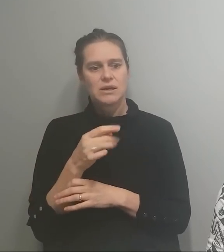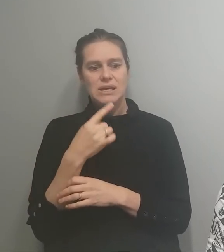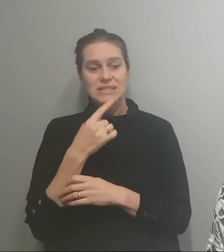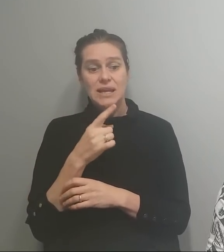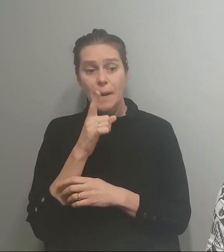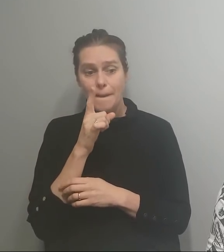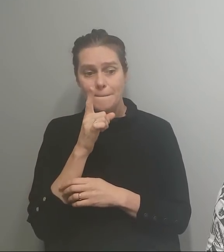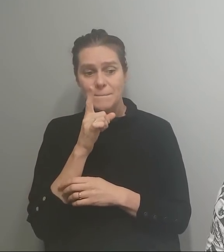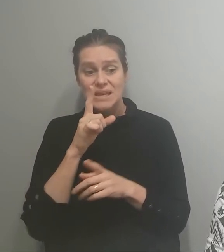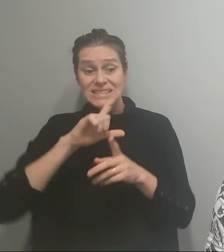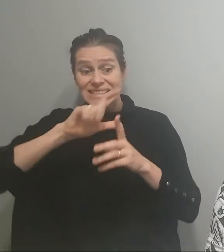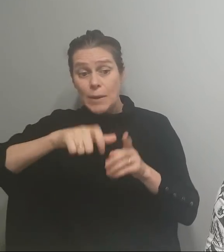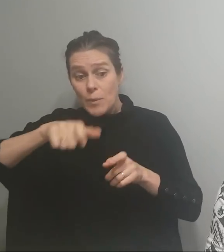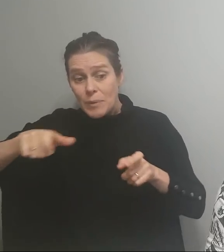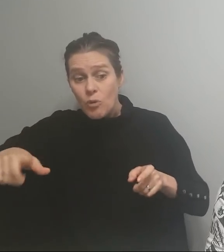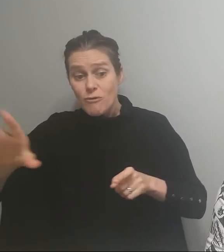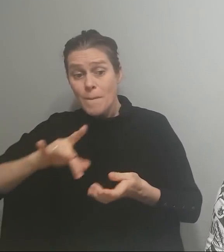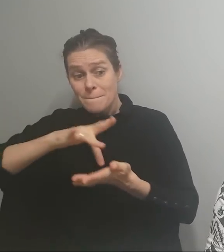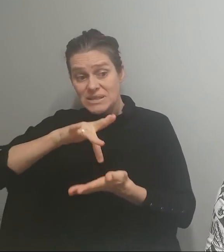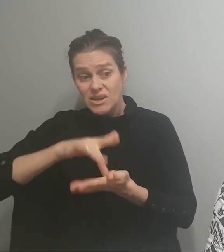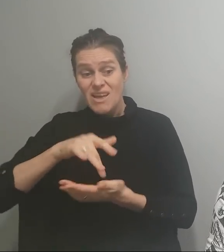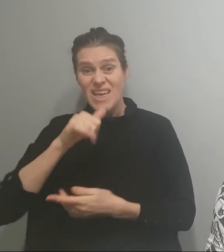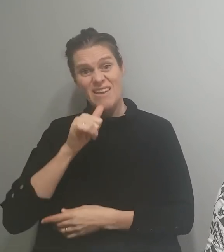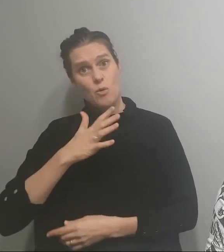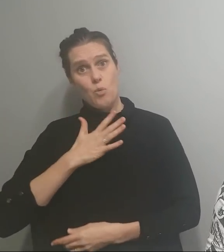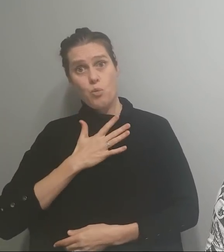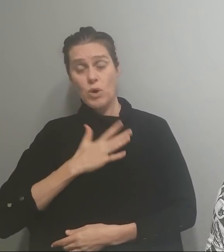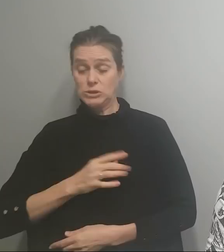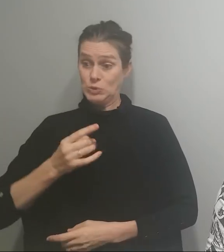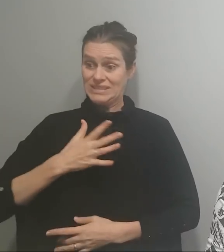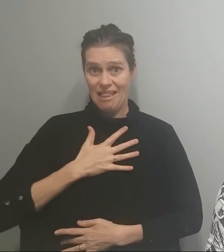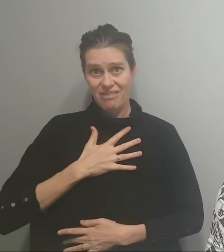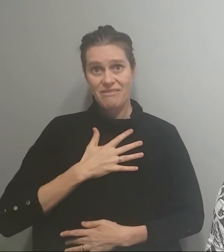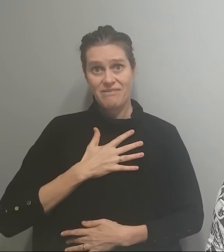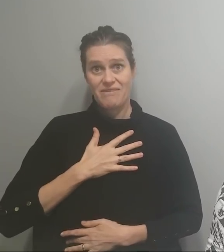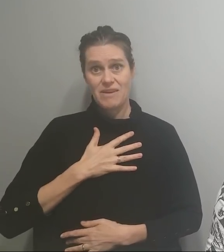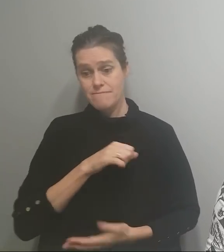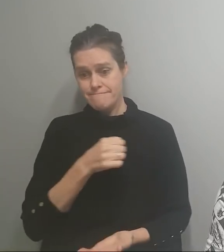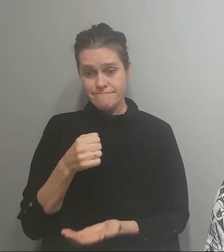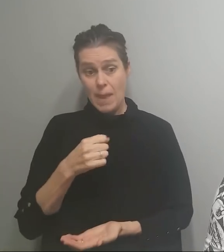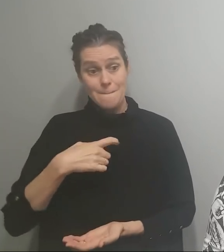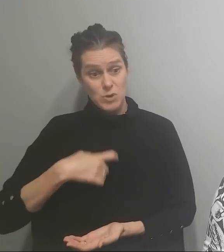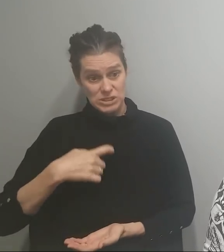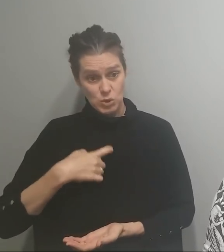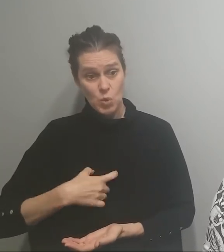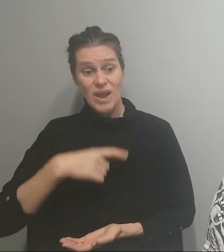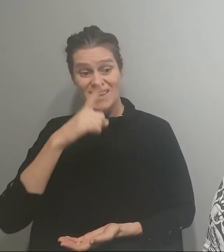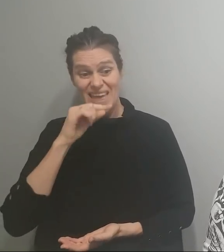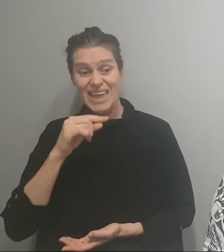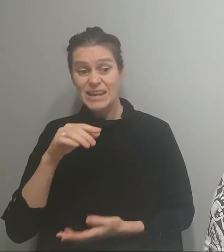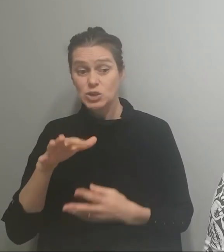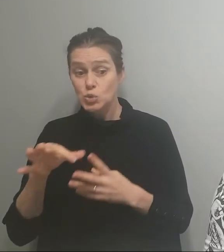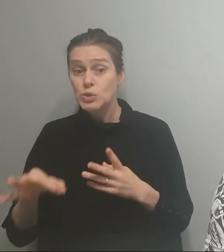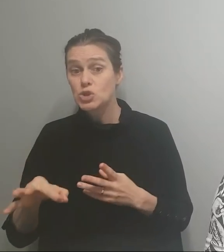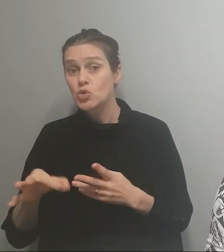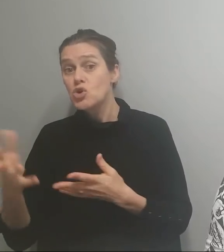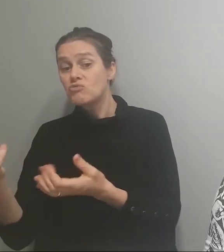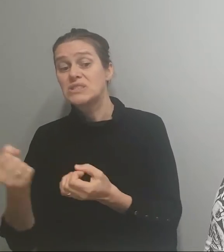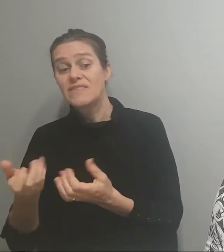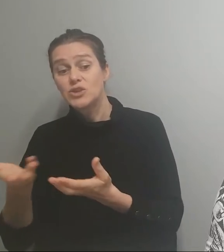October 2018 choose to receive services from providers outside the Mid Central region? Now that is a really